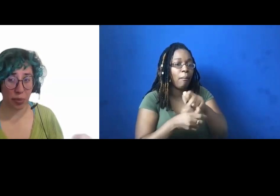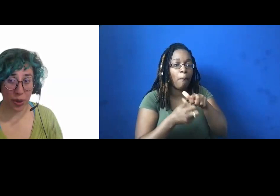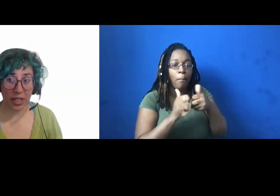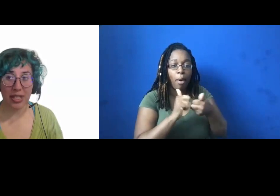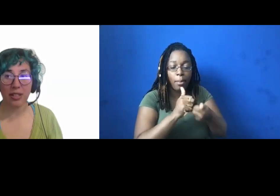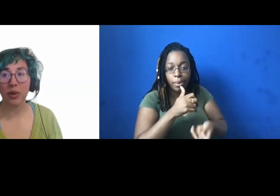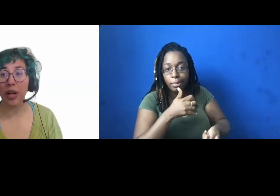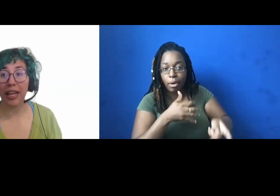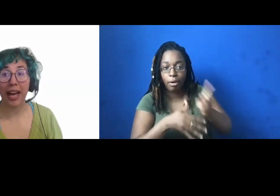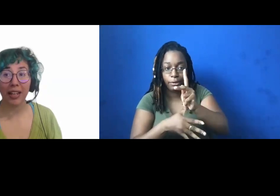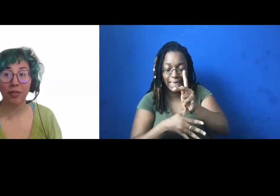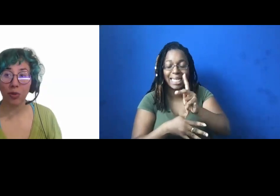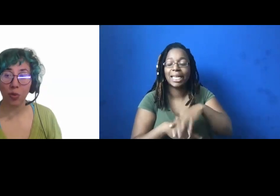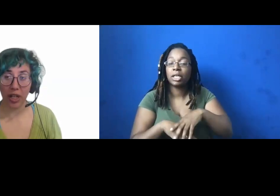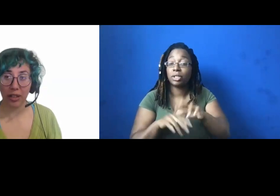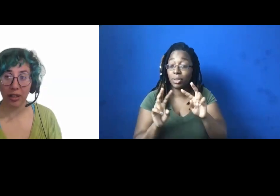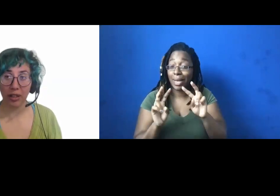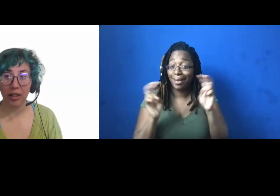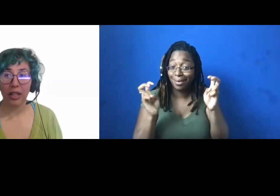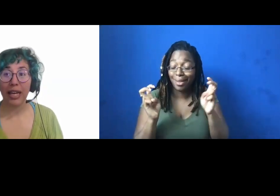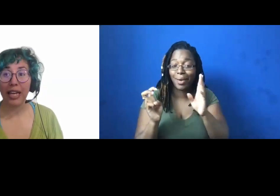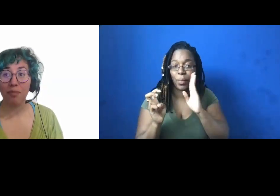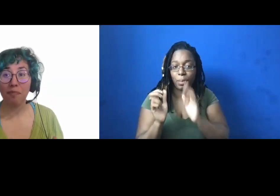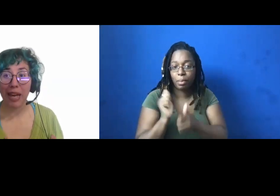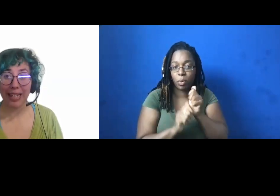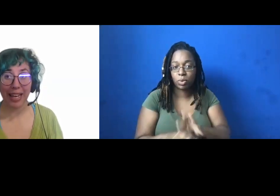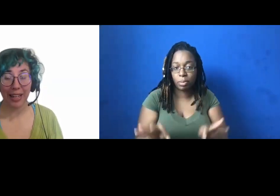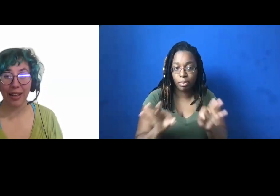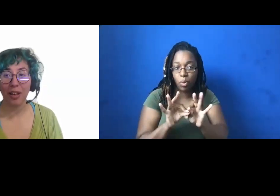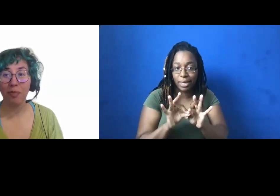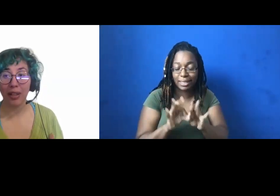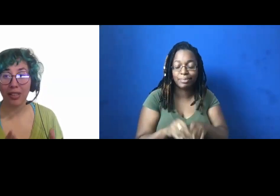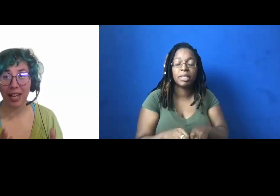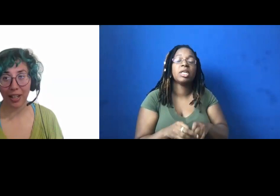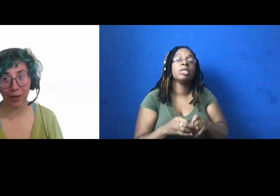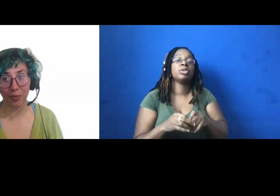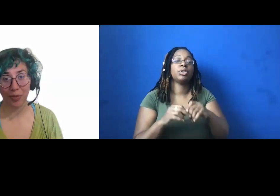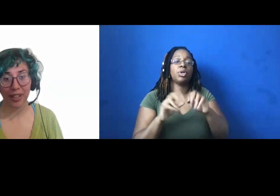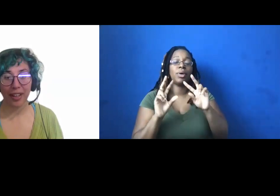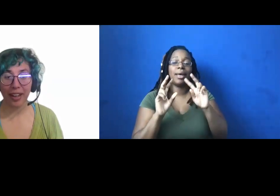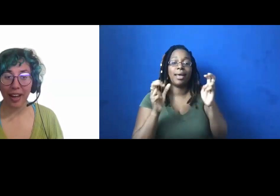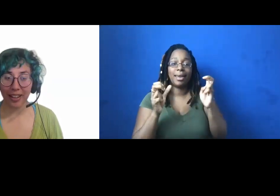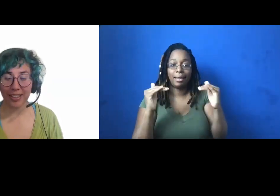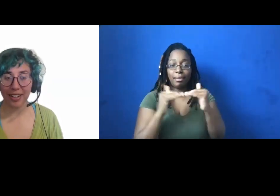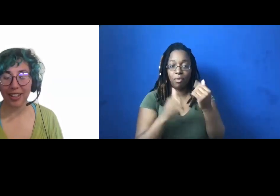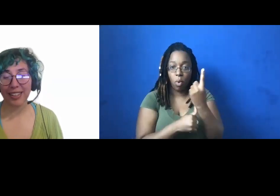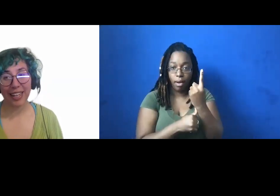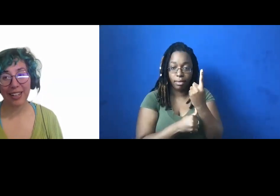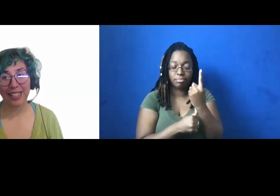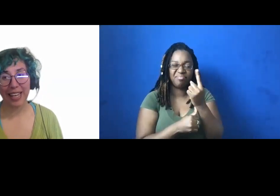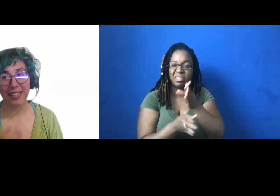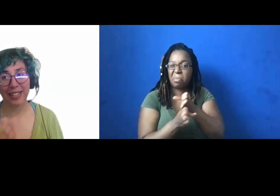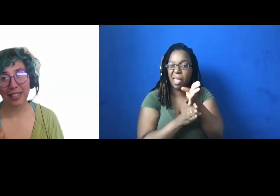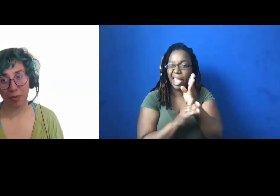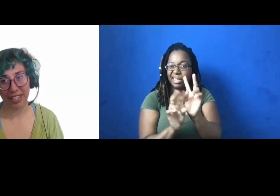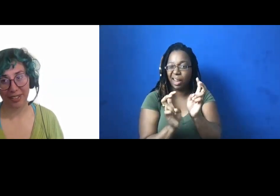especially important. So a heading level 1, a main heading, a main title. Headings are like